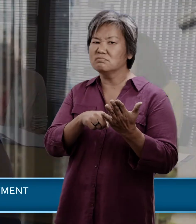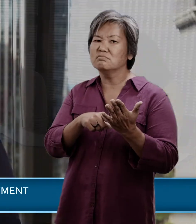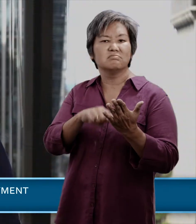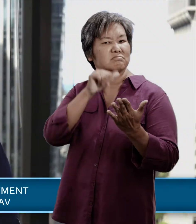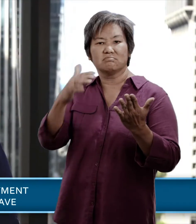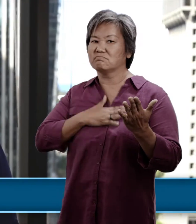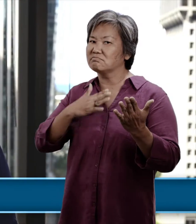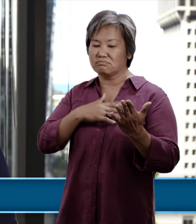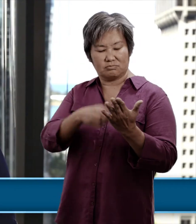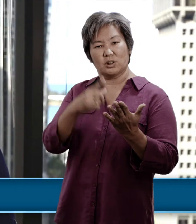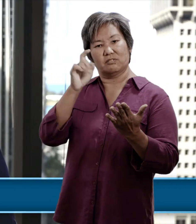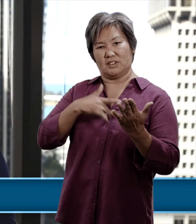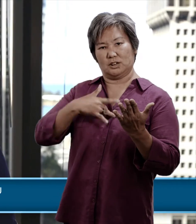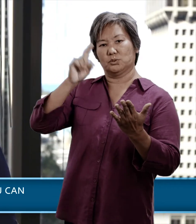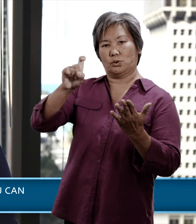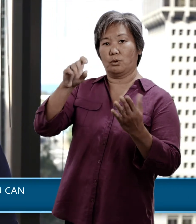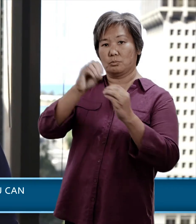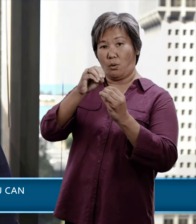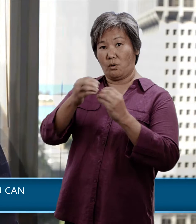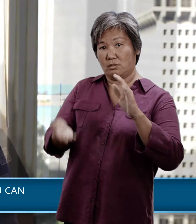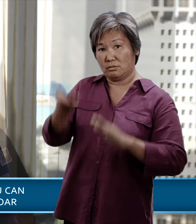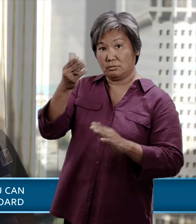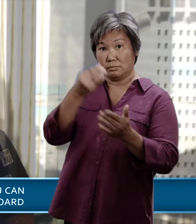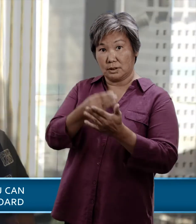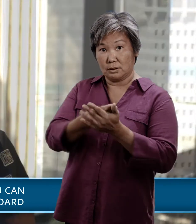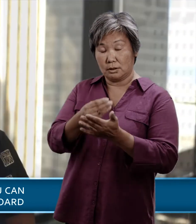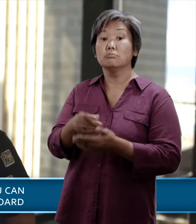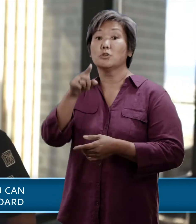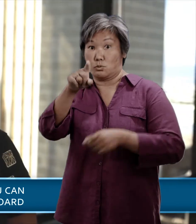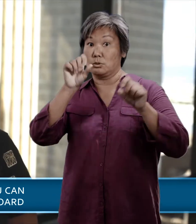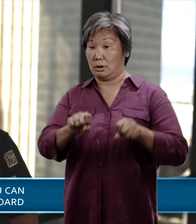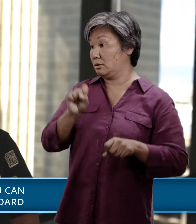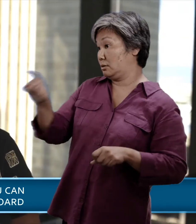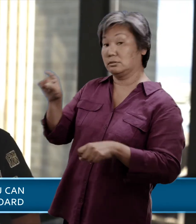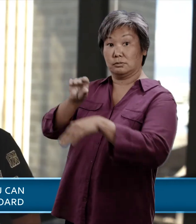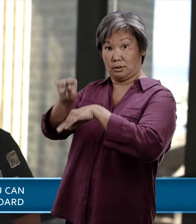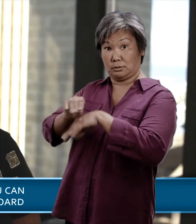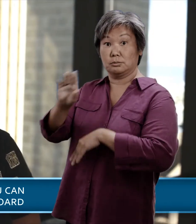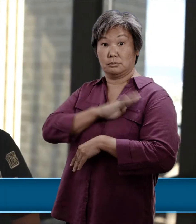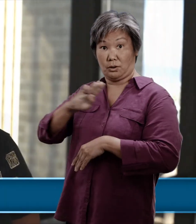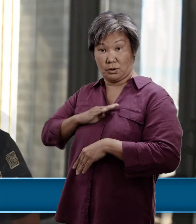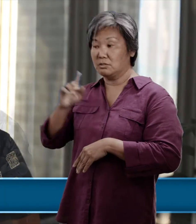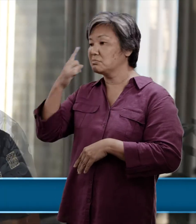received a higher amount, you can choose to ask the advisory board to review the recommendation.